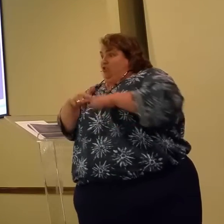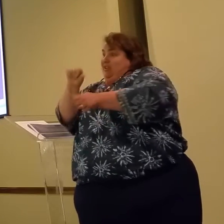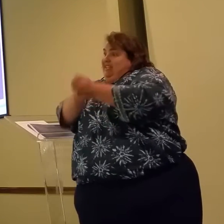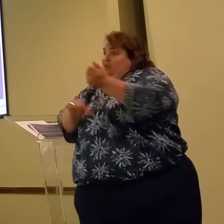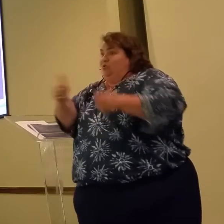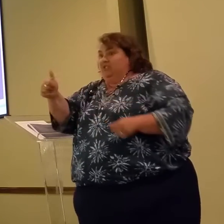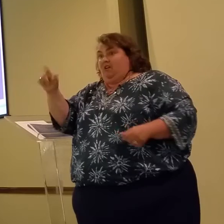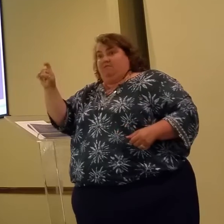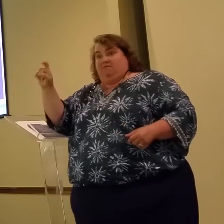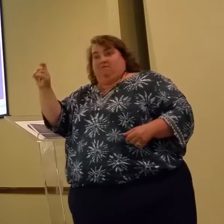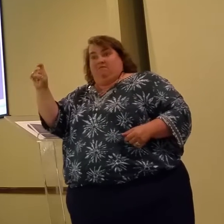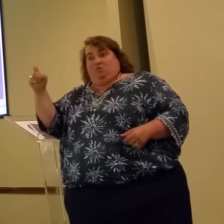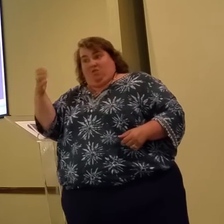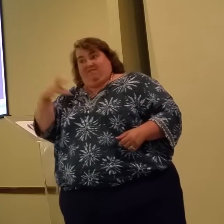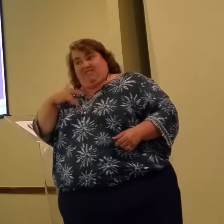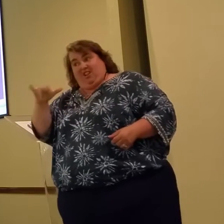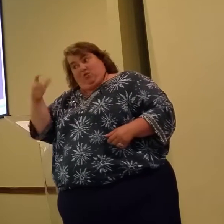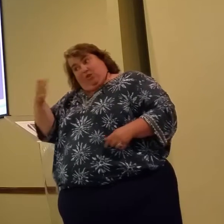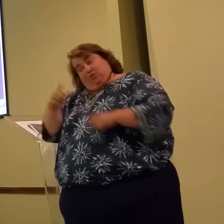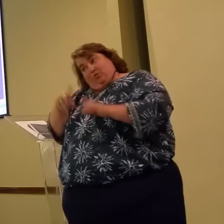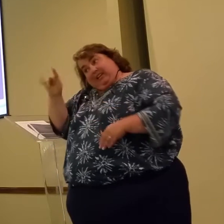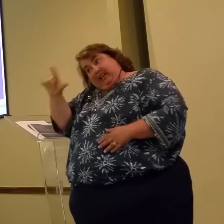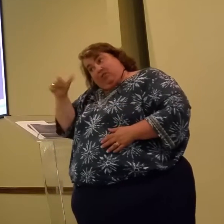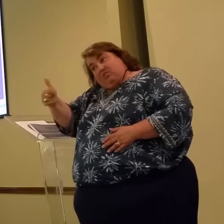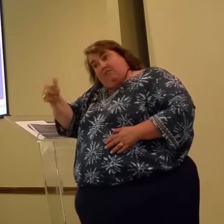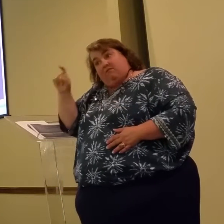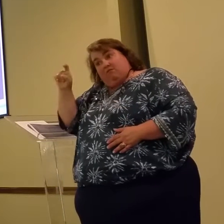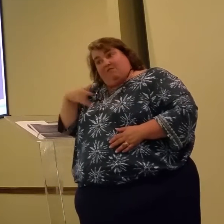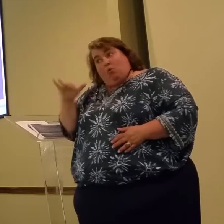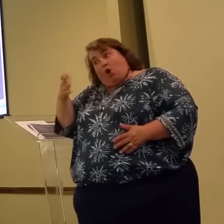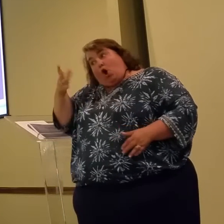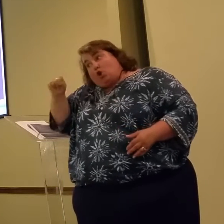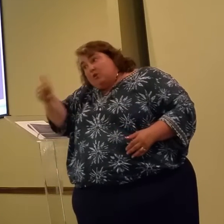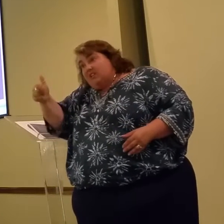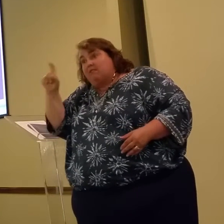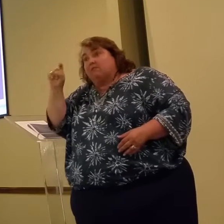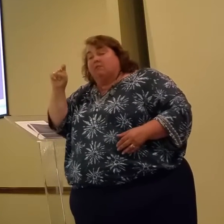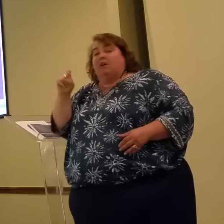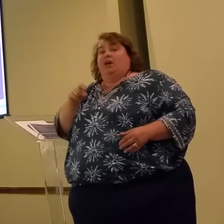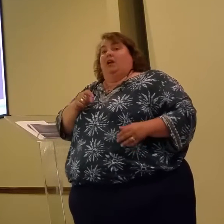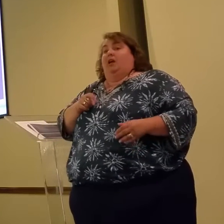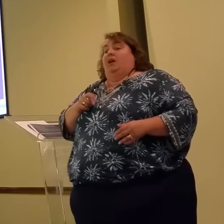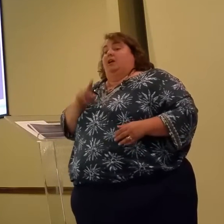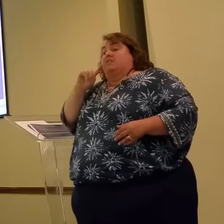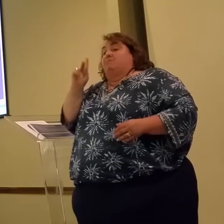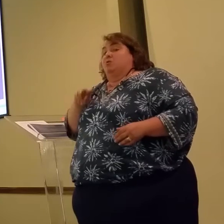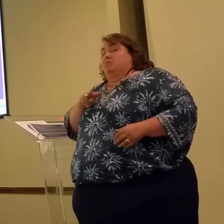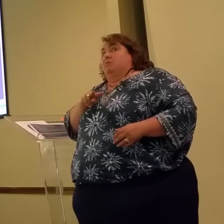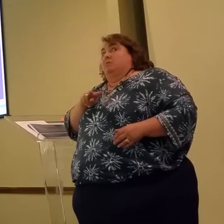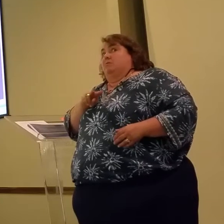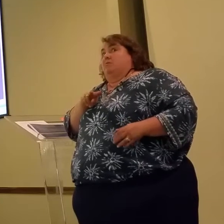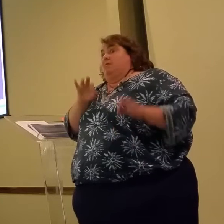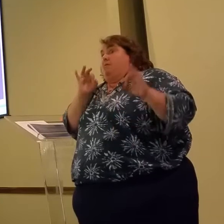forth. If you want to hurt yourself, do you want to kill yourself? And they ask you those kind of